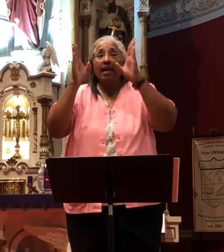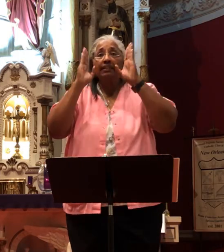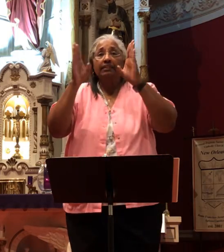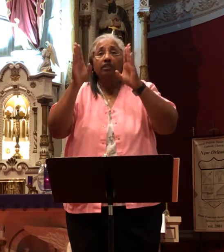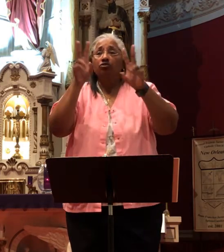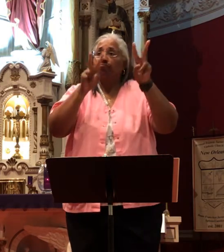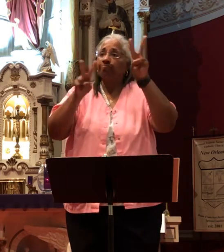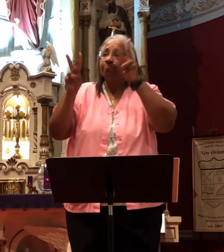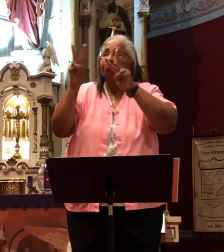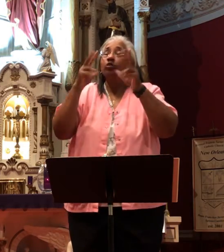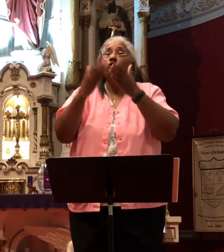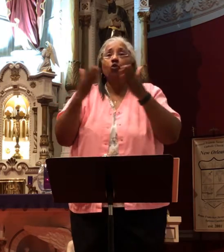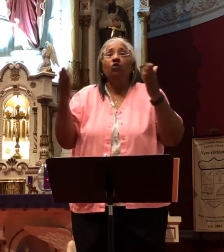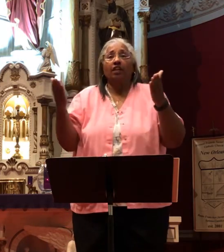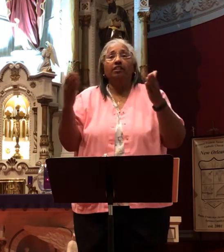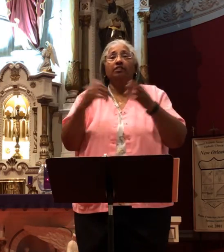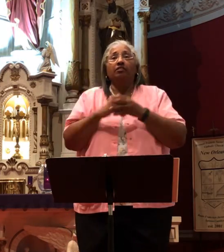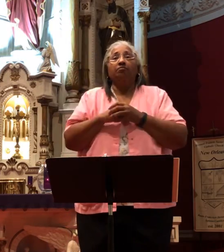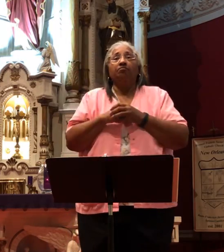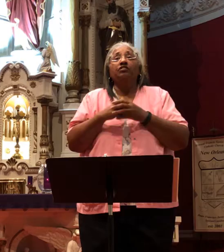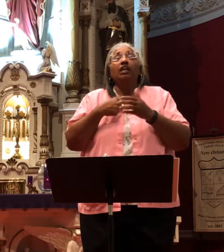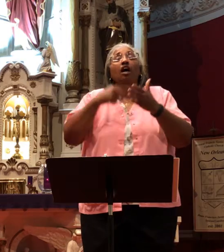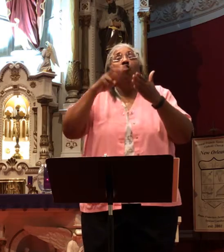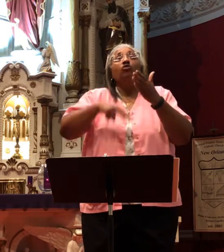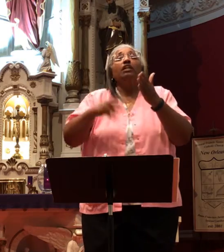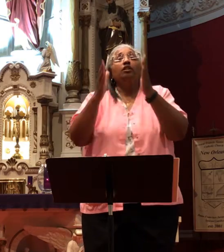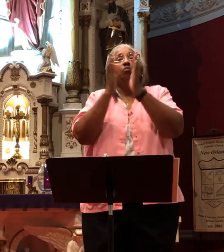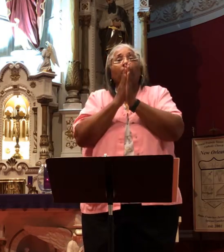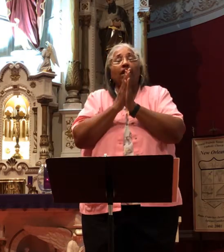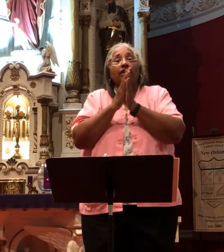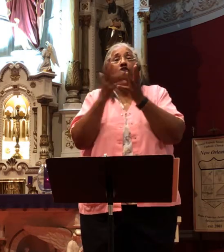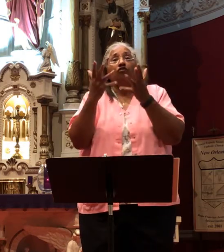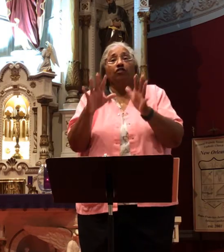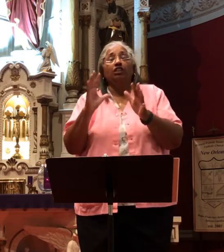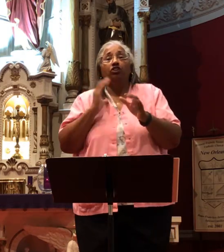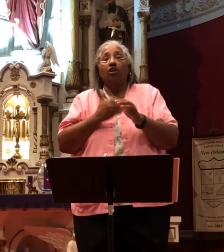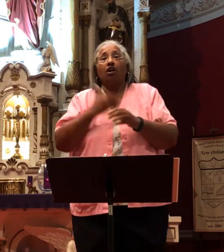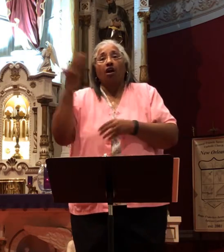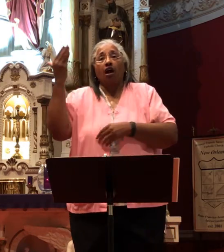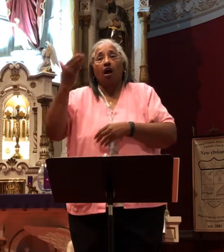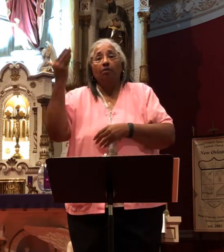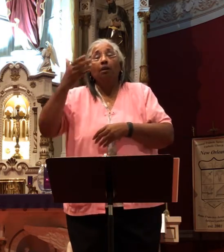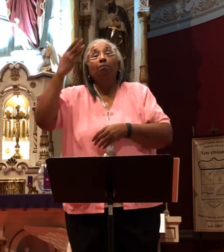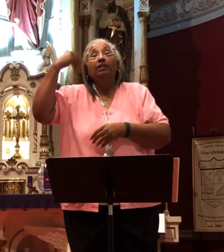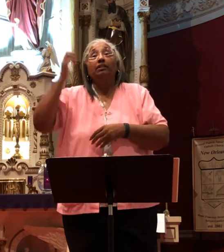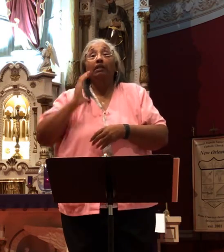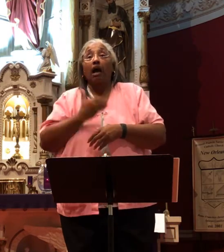And I'll read this prayer to conclude the homily today. It's been composed by our